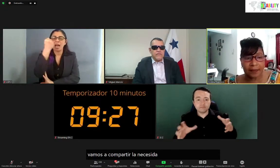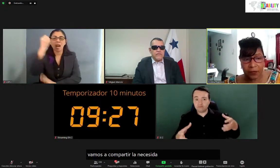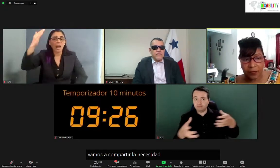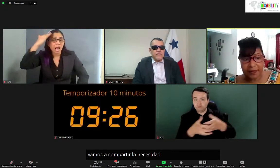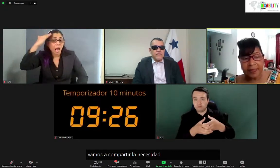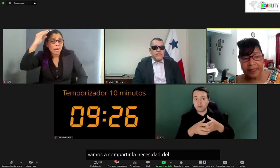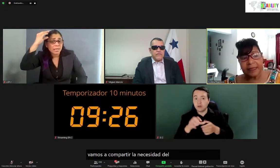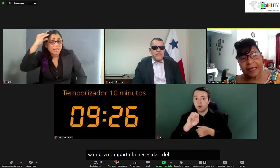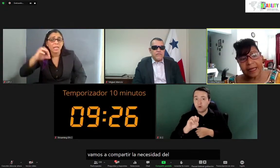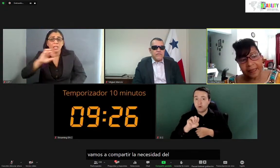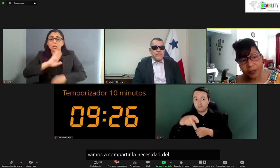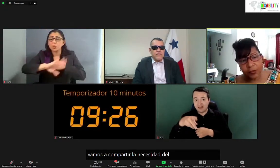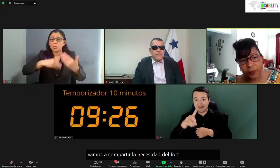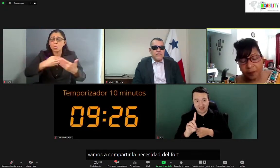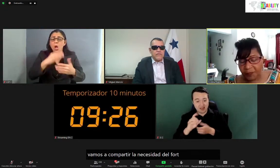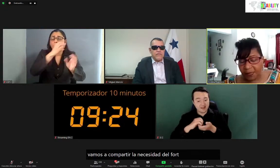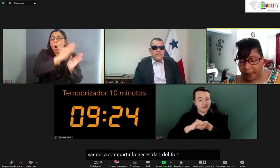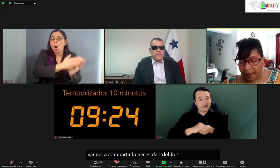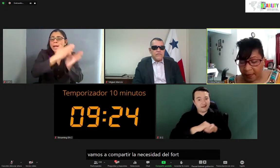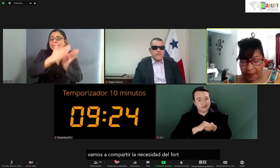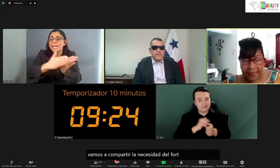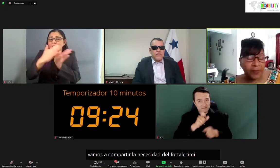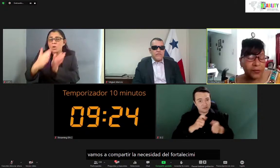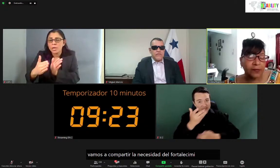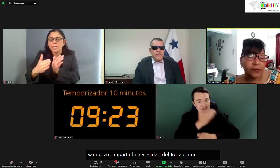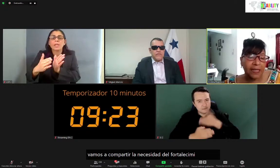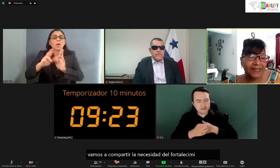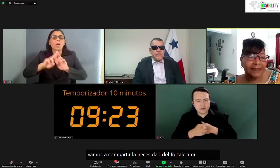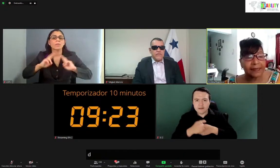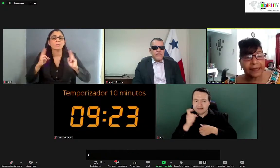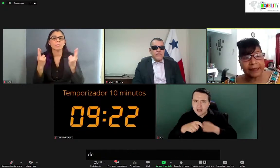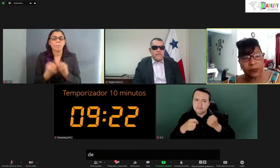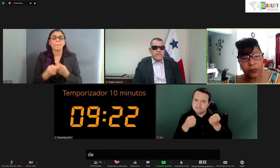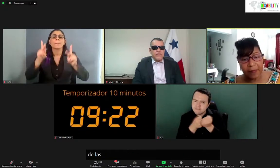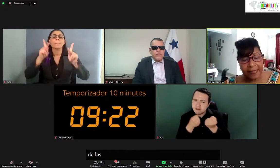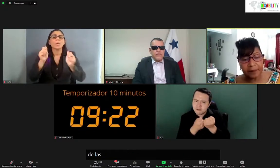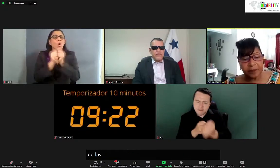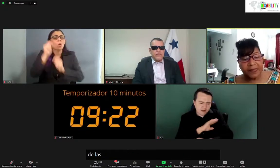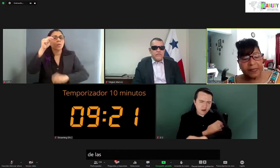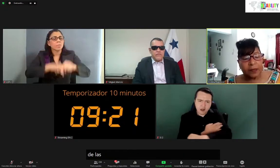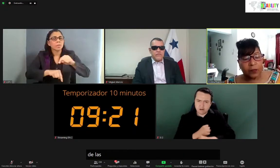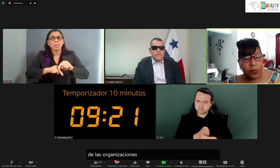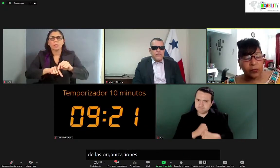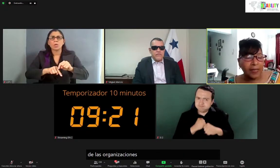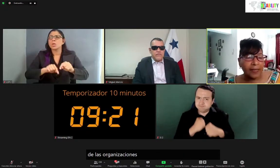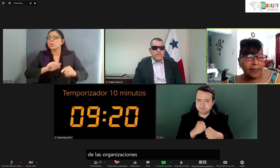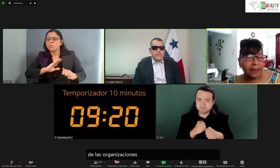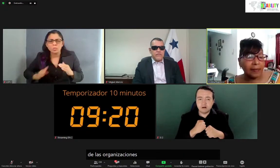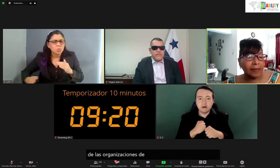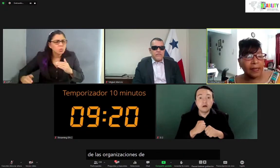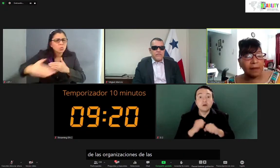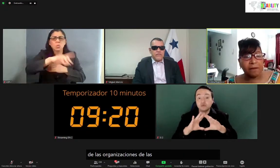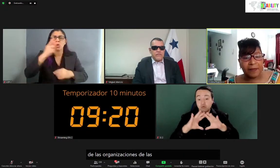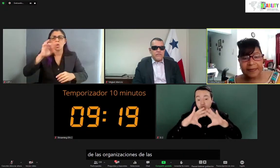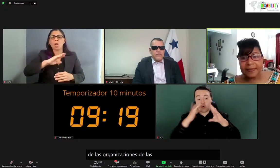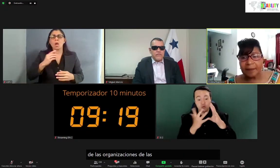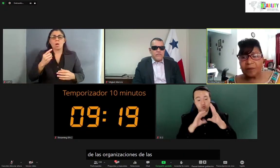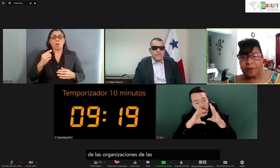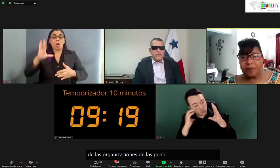for strengthening the regions the organizations of the region in the global